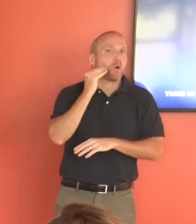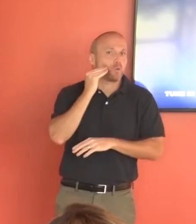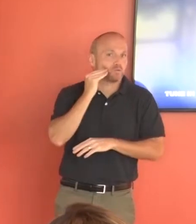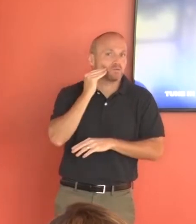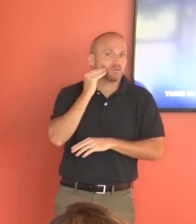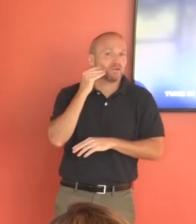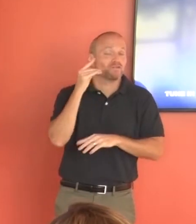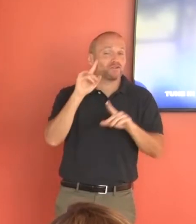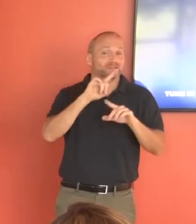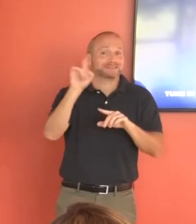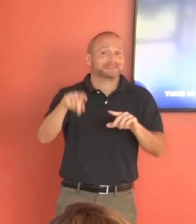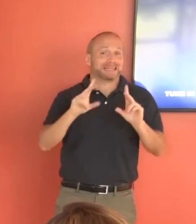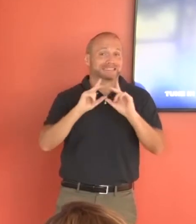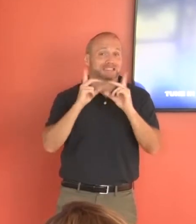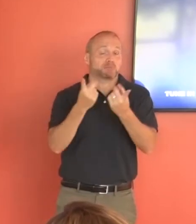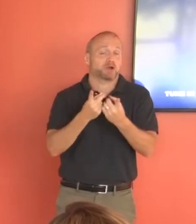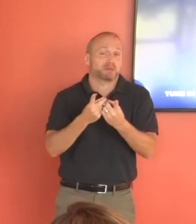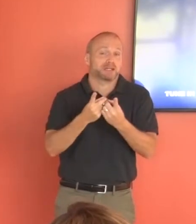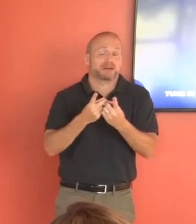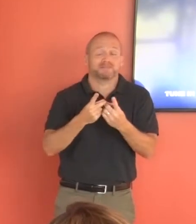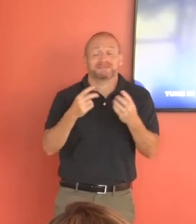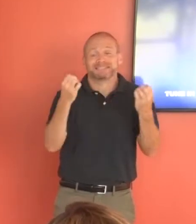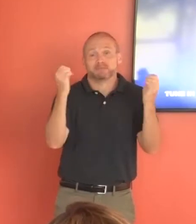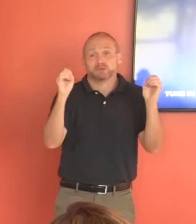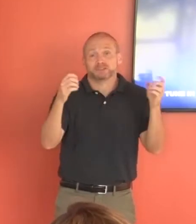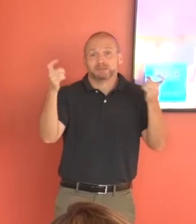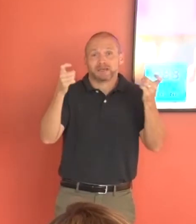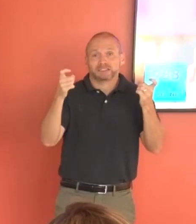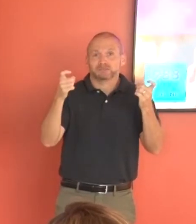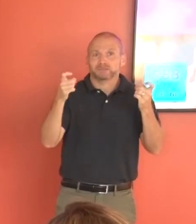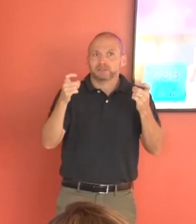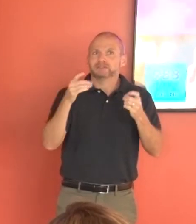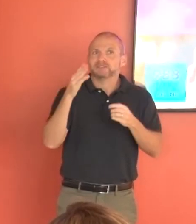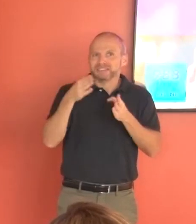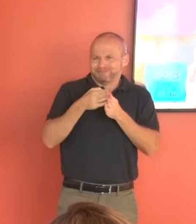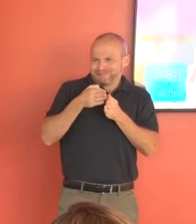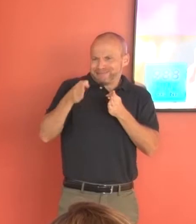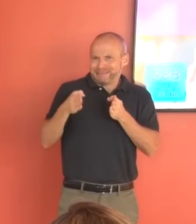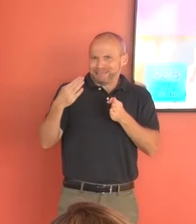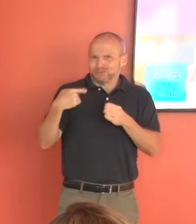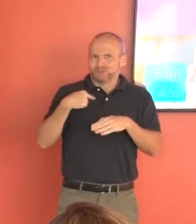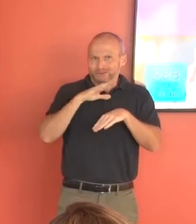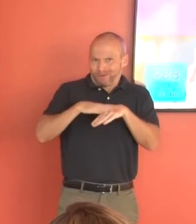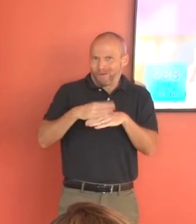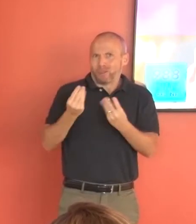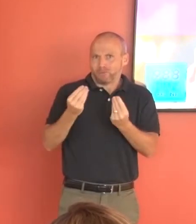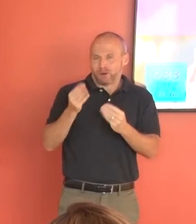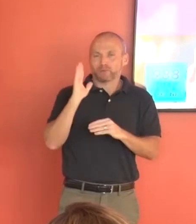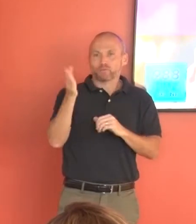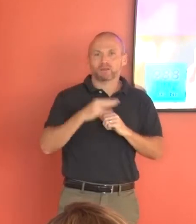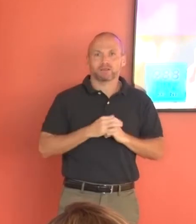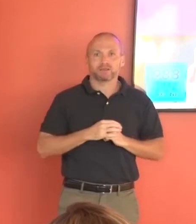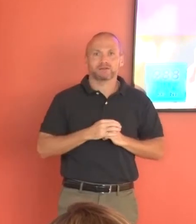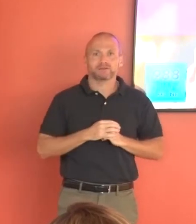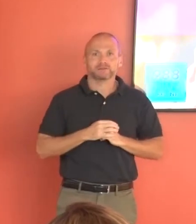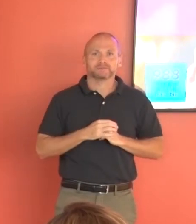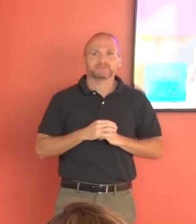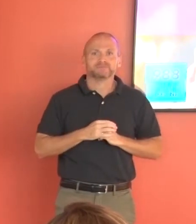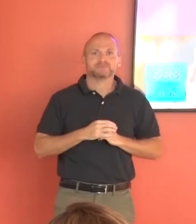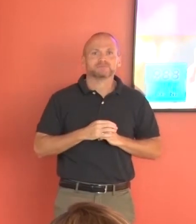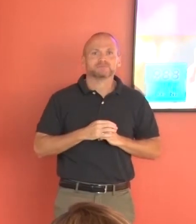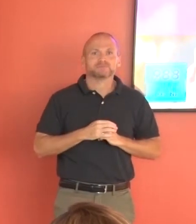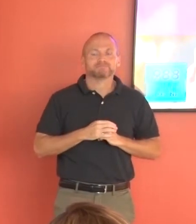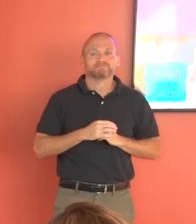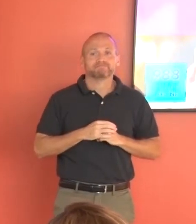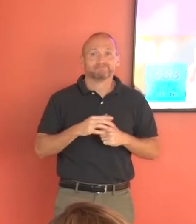the Texas Department of Emergency Management, will be adjacent to us on that property. It will, a couple of